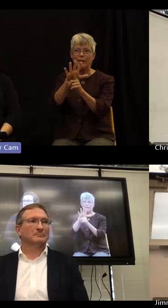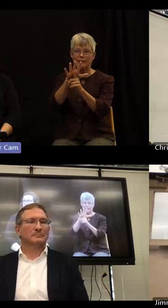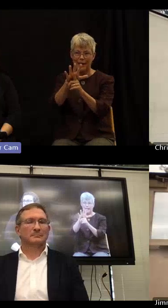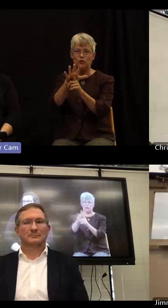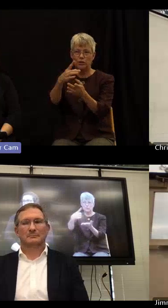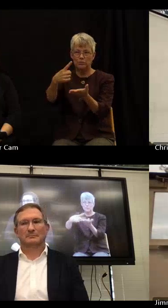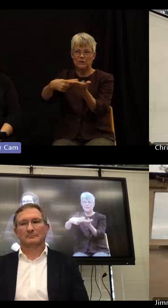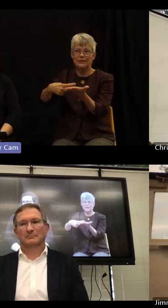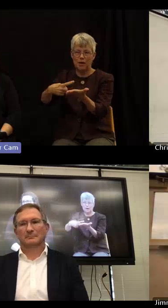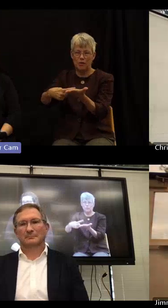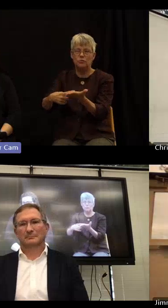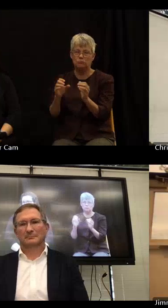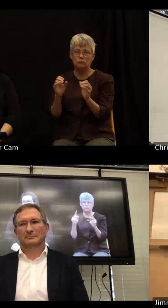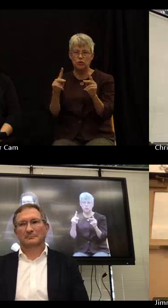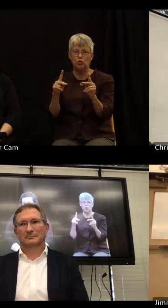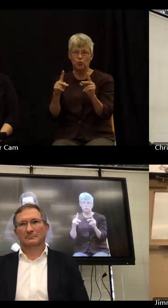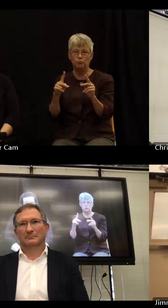Okay,